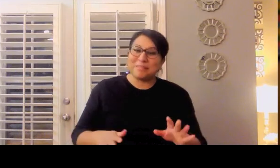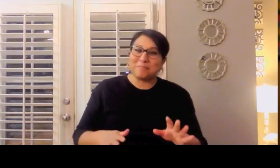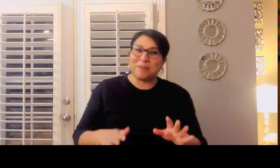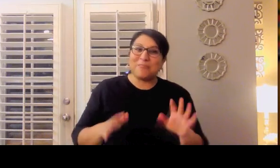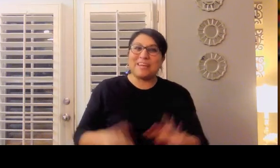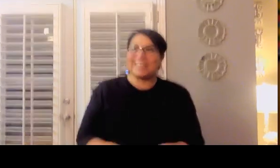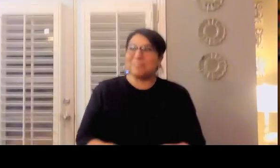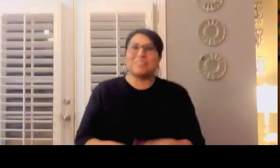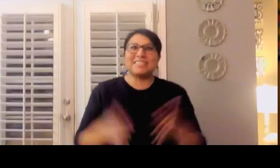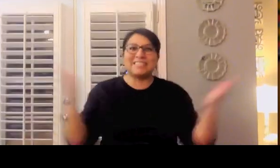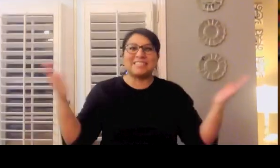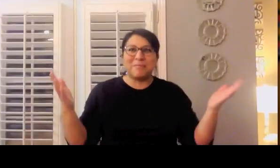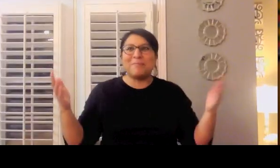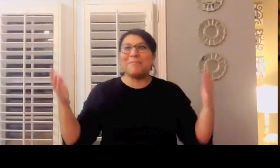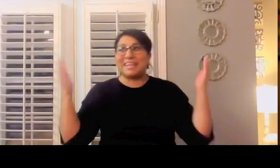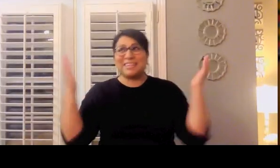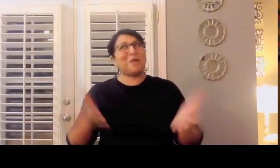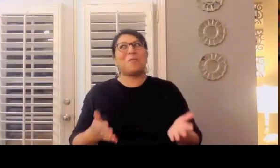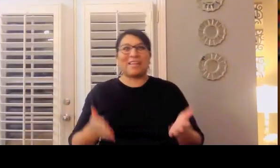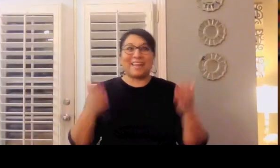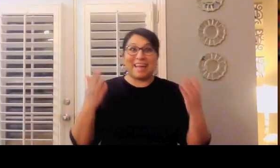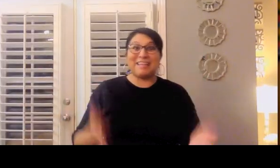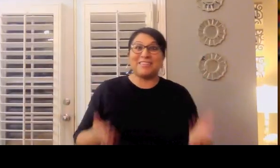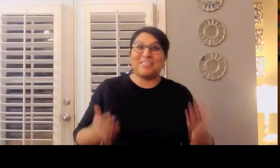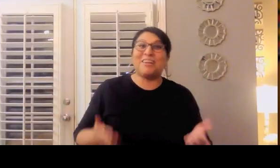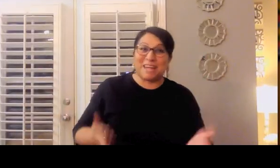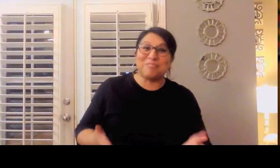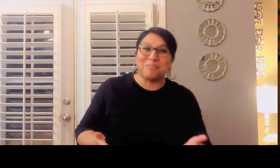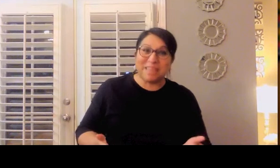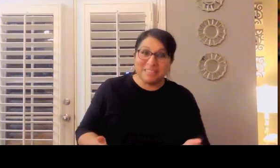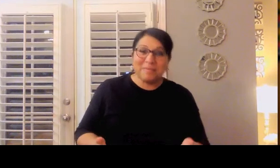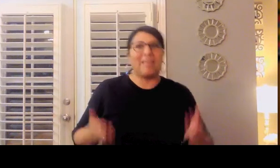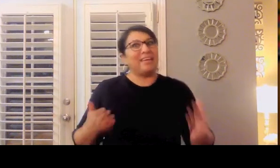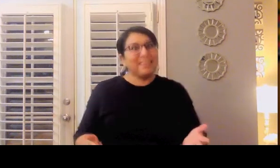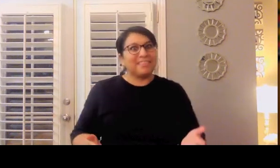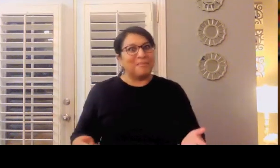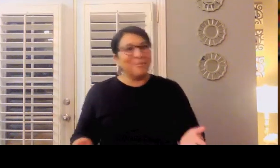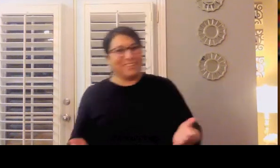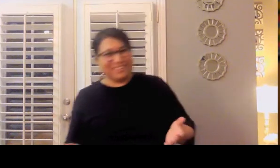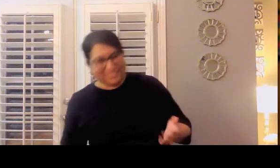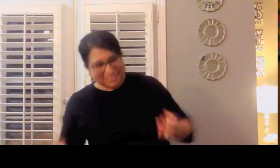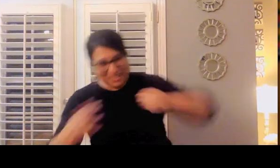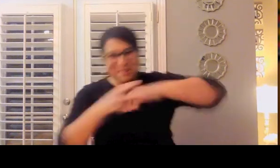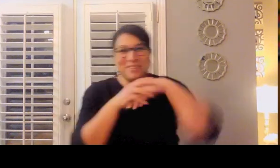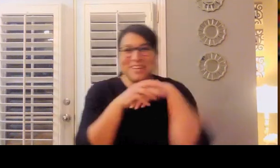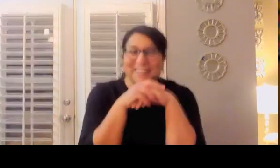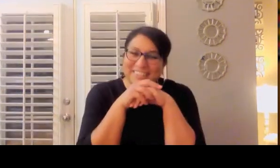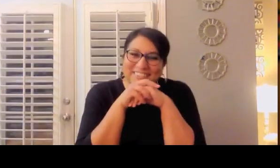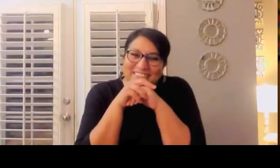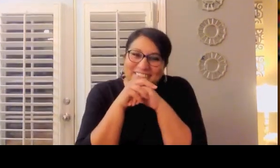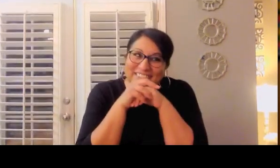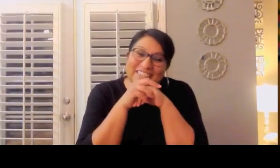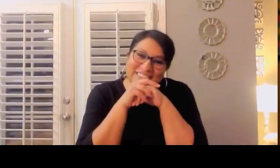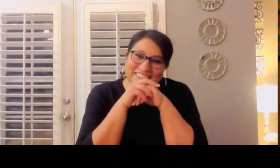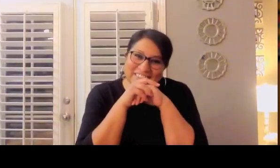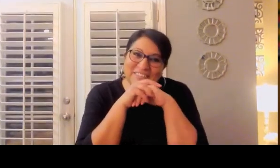have them at the party. We're not going to eat them. We're just going to save them. And I'm like, no, like I took a long time to make them. Yeah. Eat them. Yeah. And they taste good.